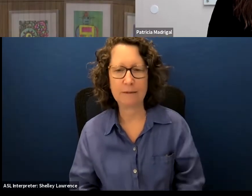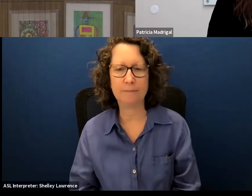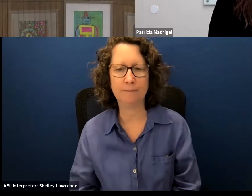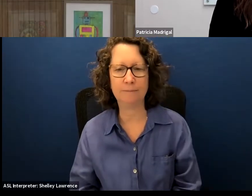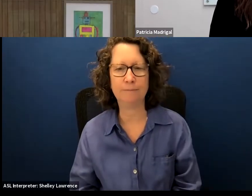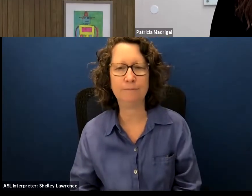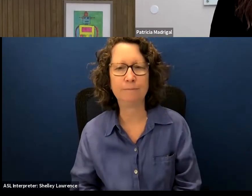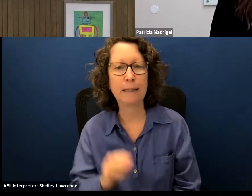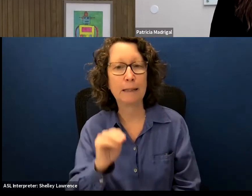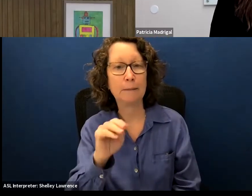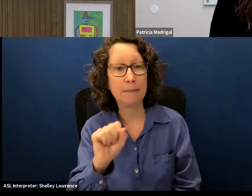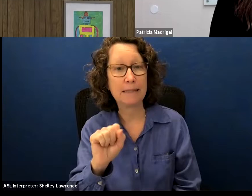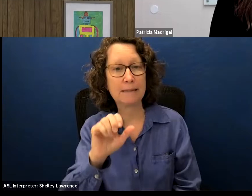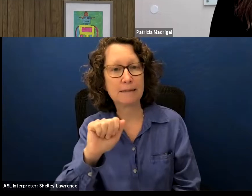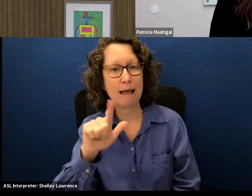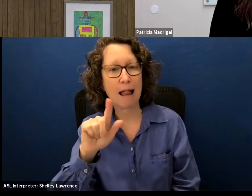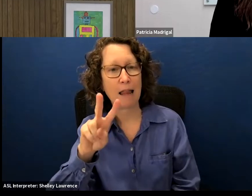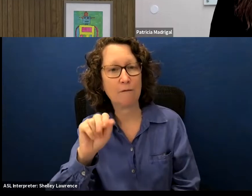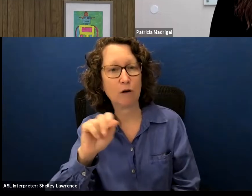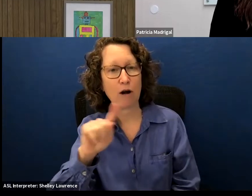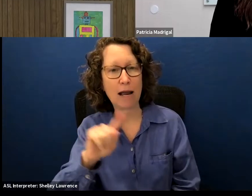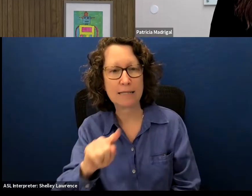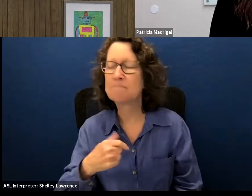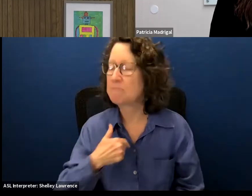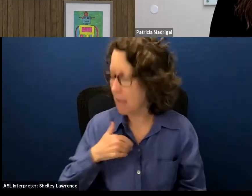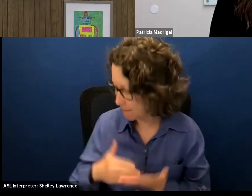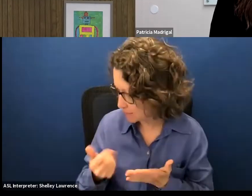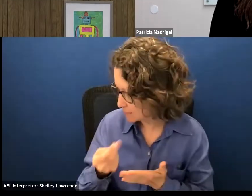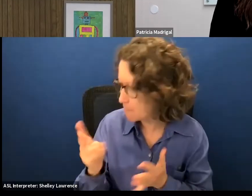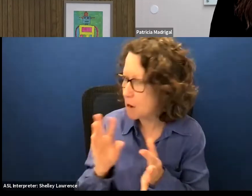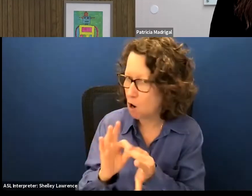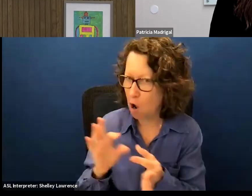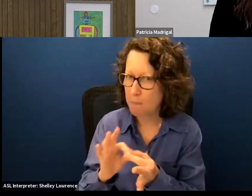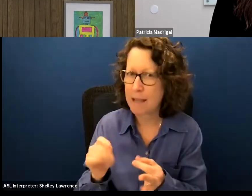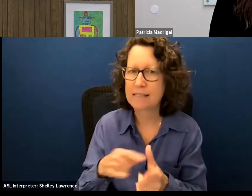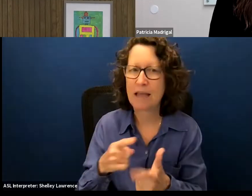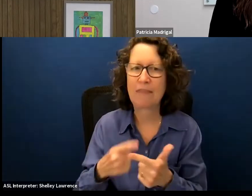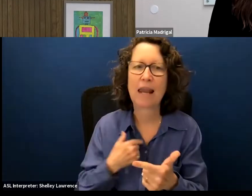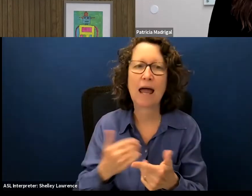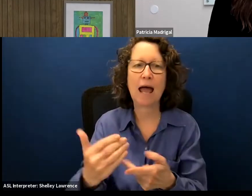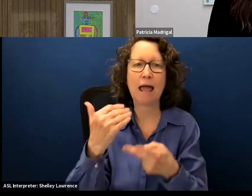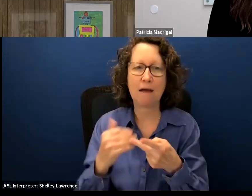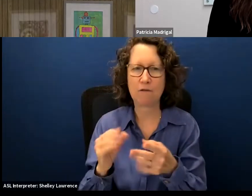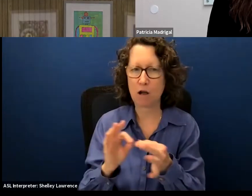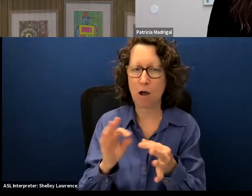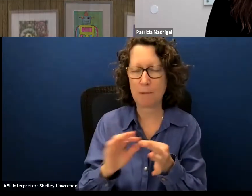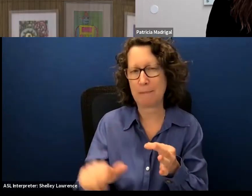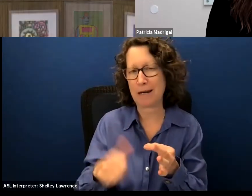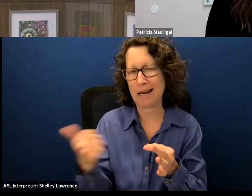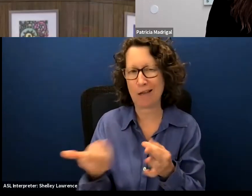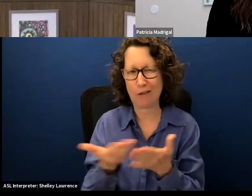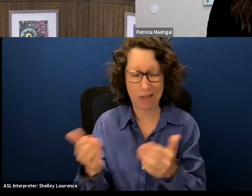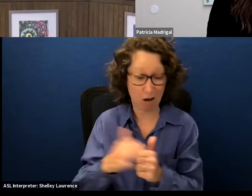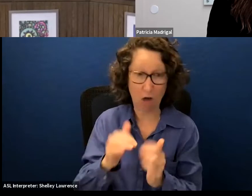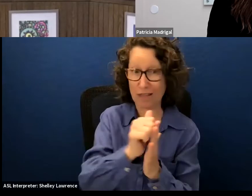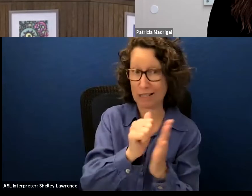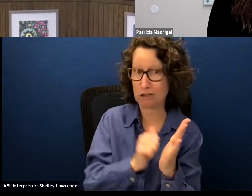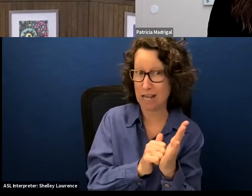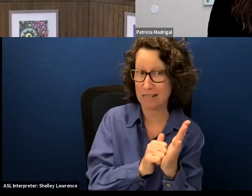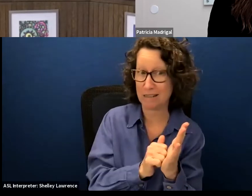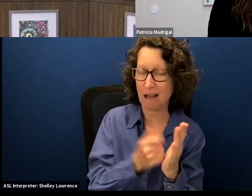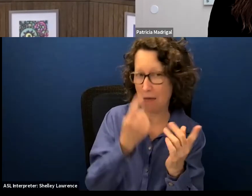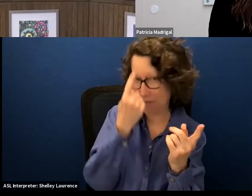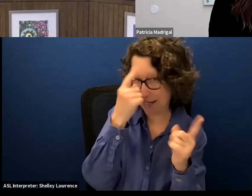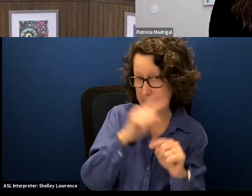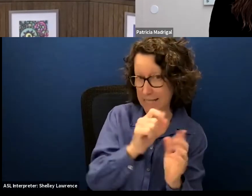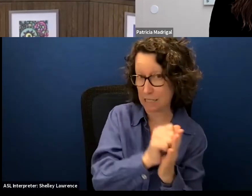Ms. Alvarez? Yes, I do have some comments about this, and then I have a comment about another item on the agenda, on the